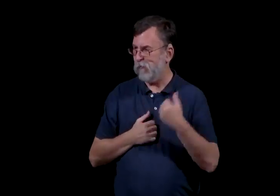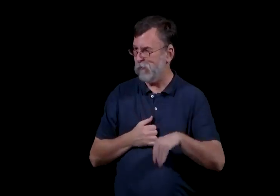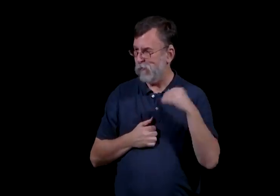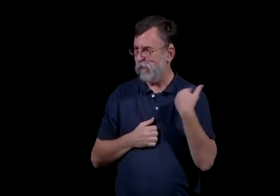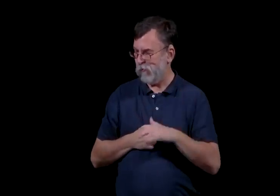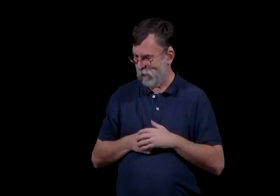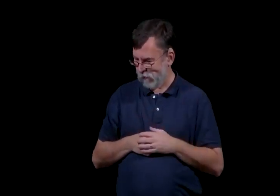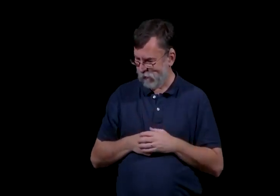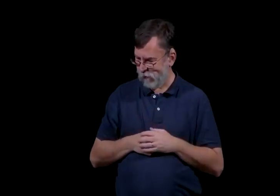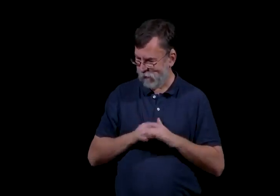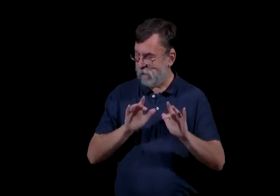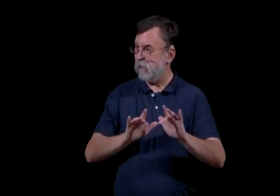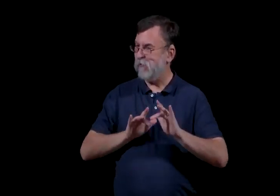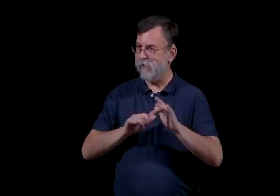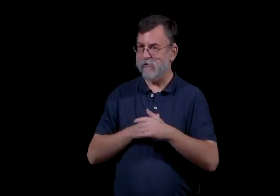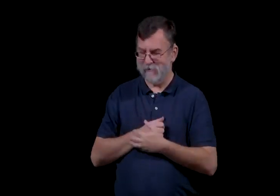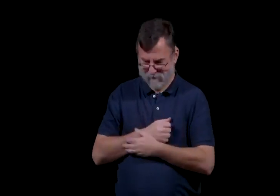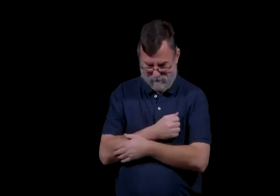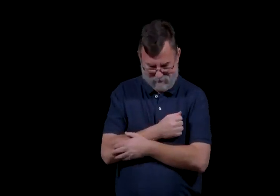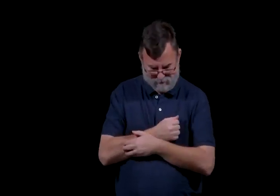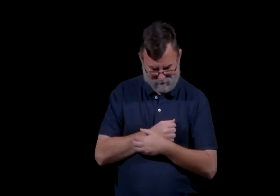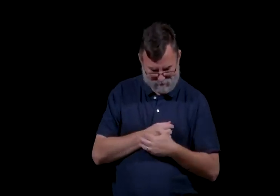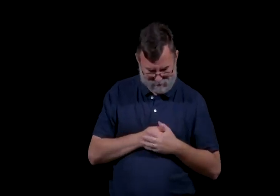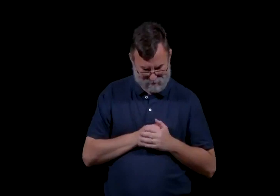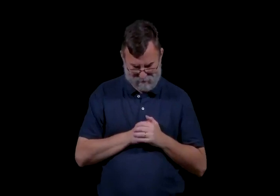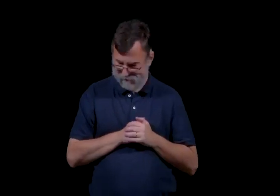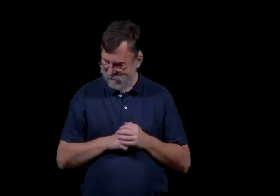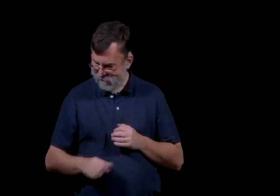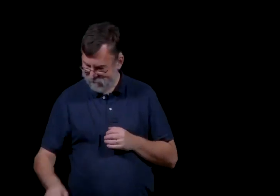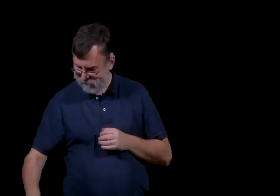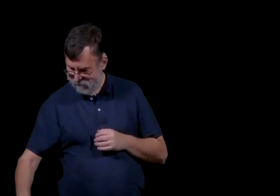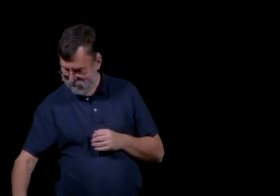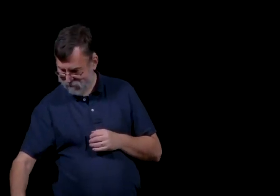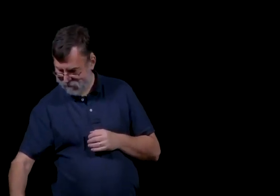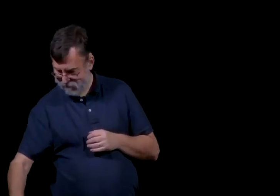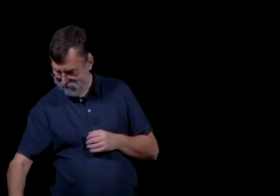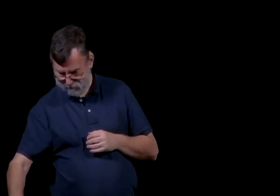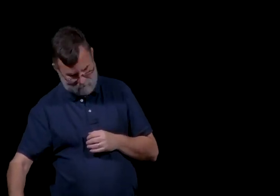That's an abundance of his love, mercy, and grace.